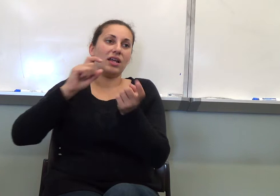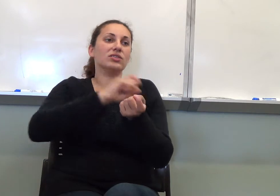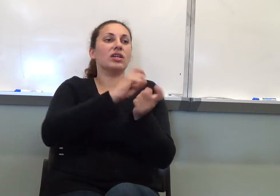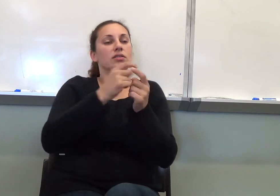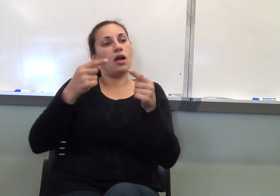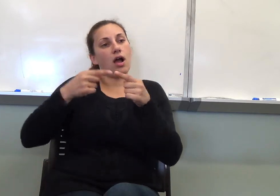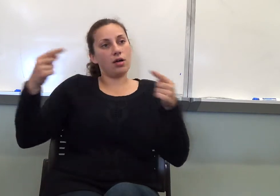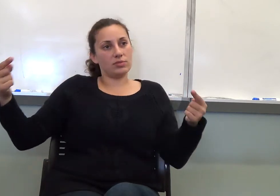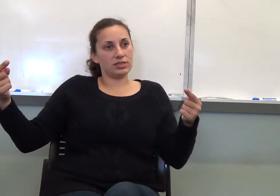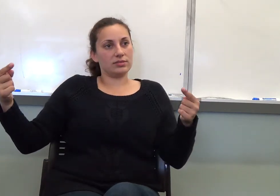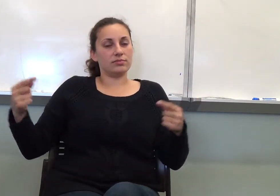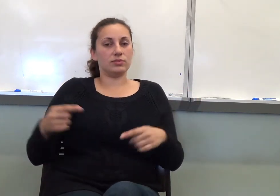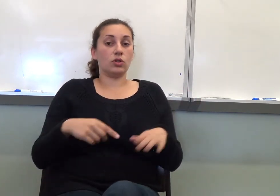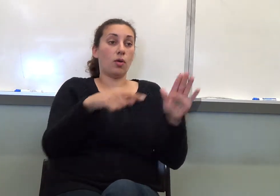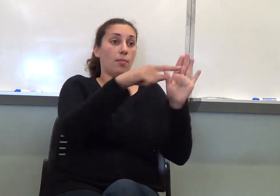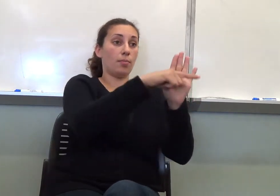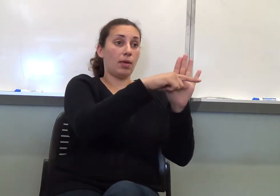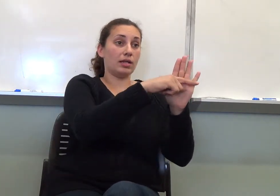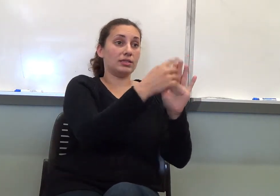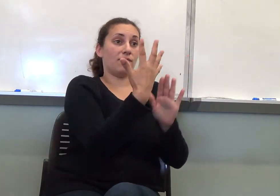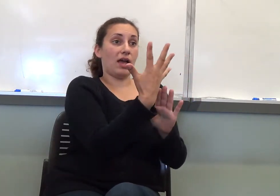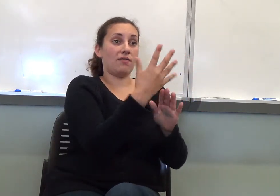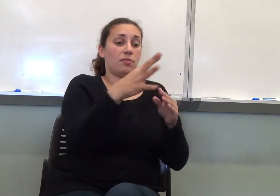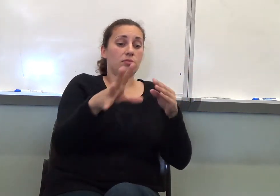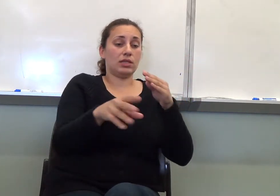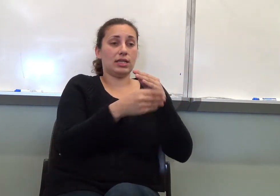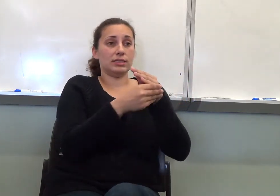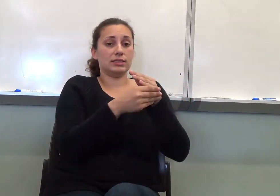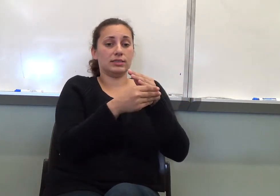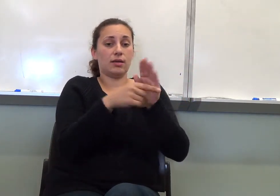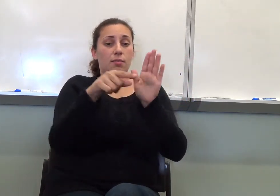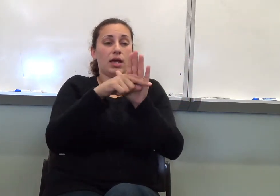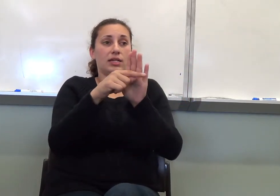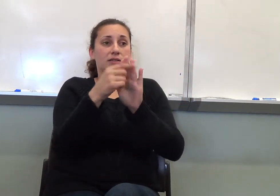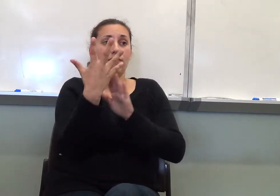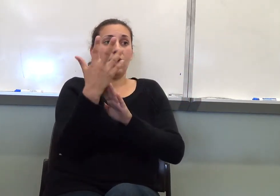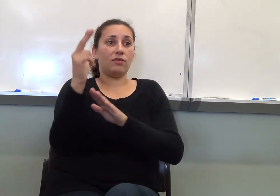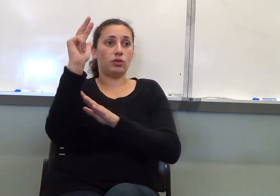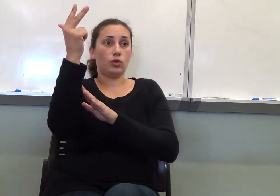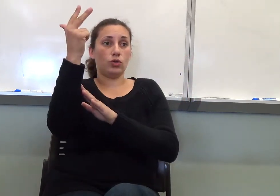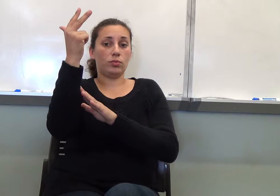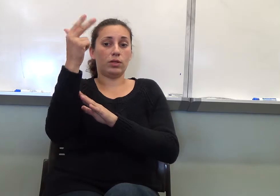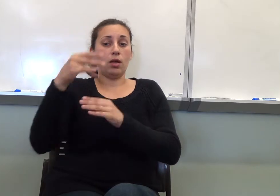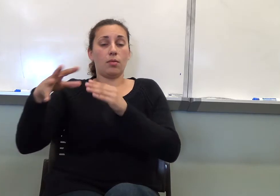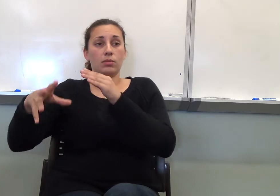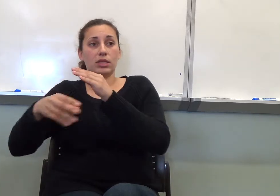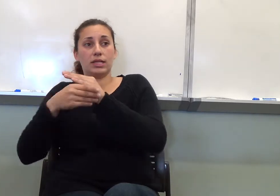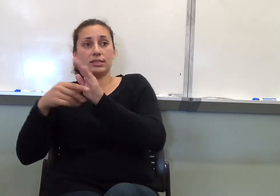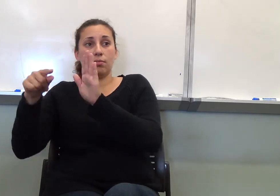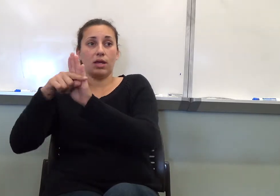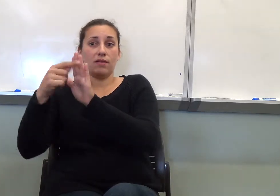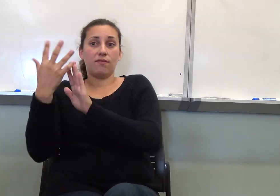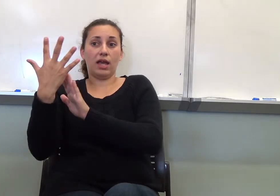Minus 5 plus, minus 5 cubed, plus a minus 2s plus a minus 3t.